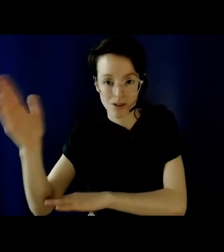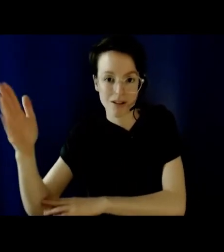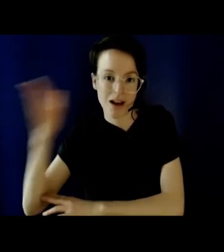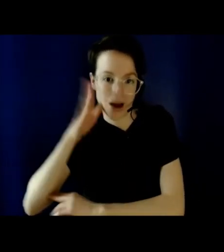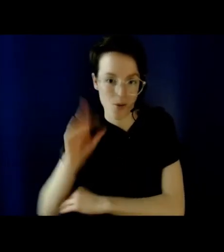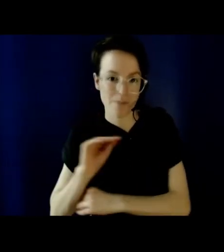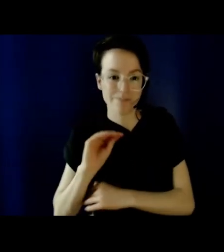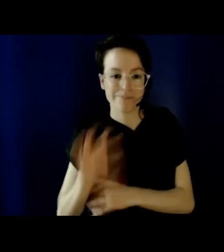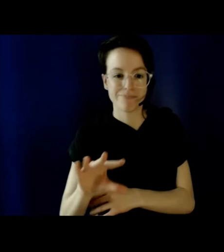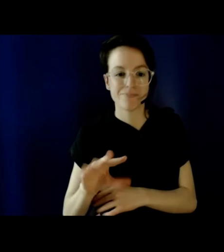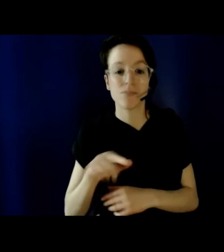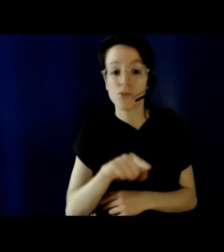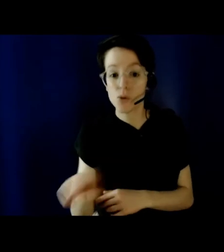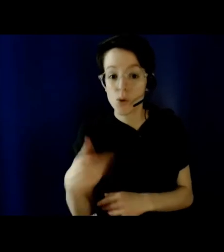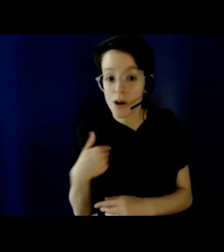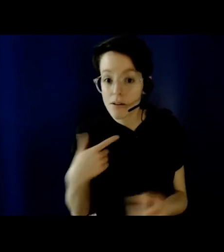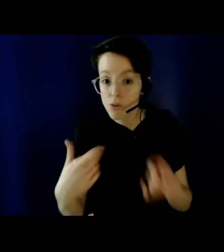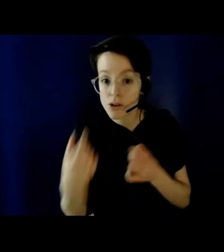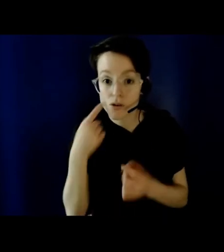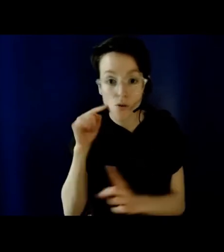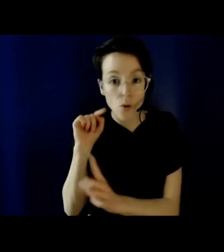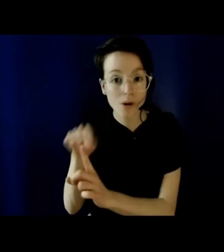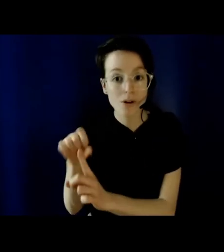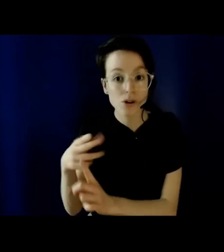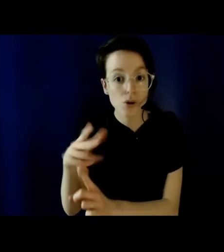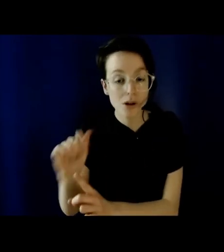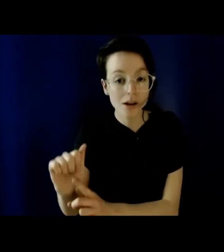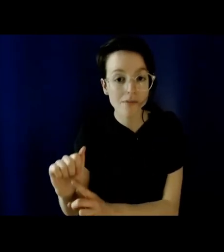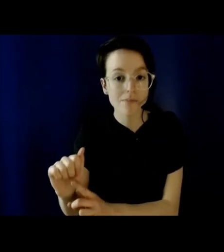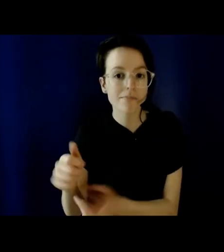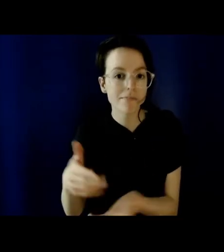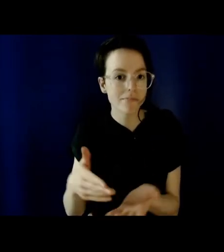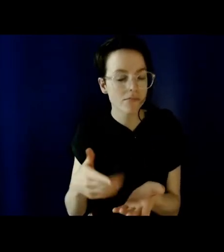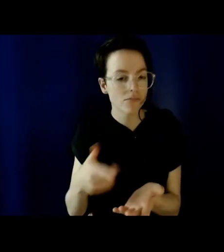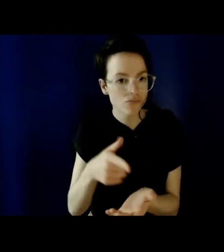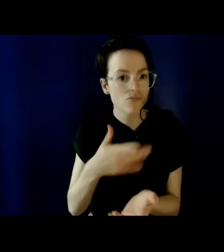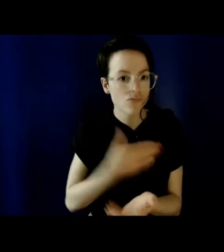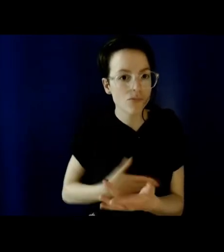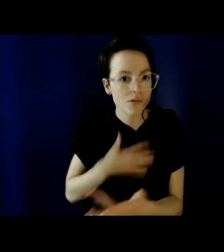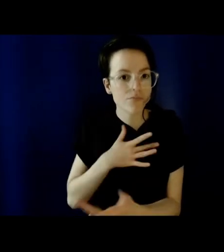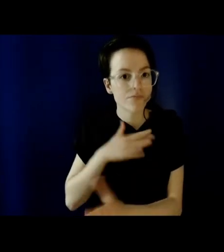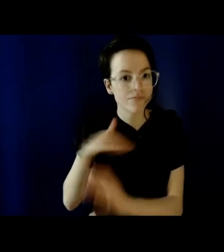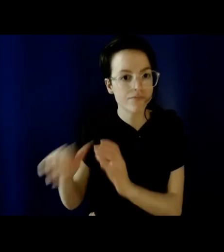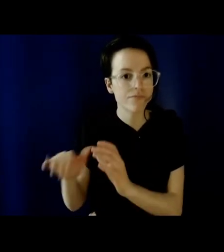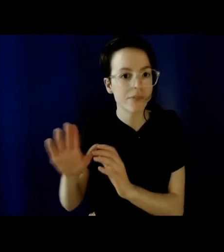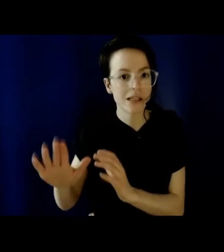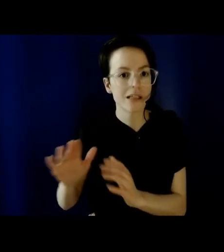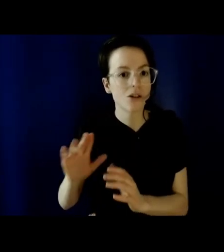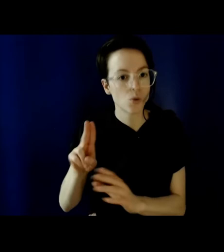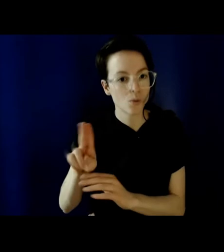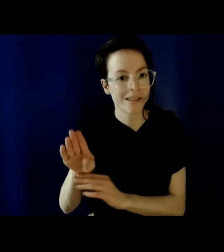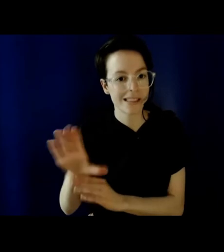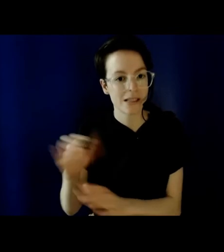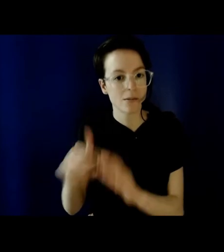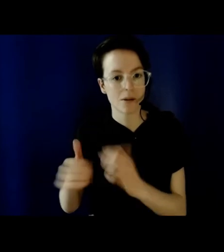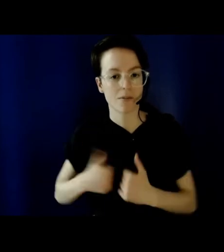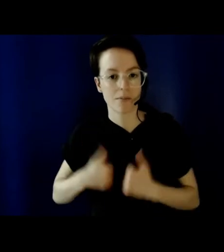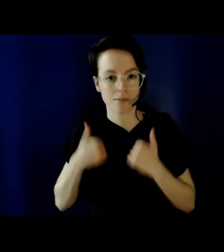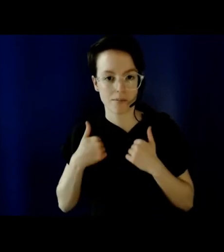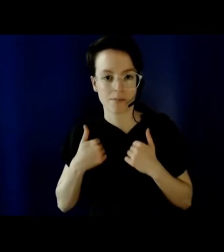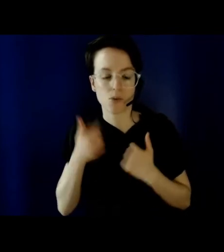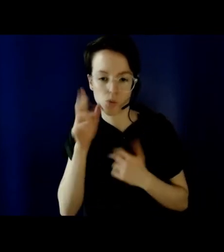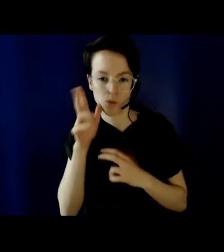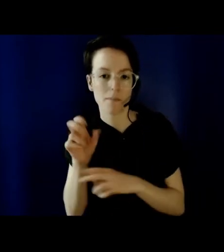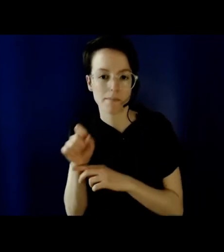So if you have any questions for him, he wants them to be directly sent to his UBC address. So I'm going to post